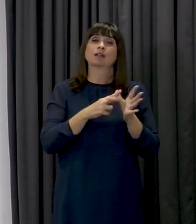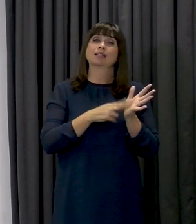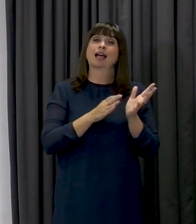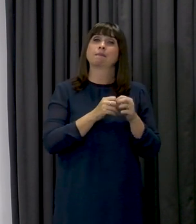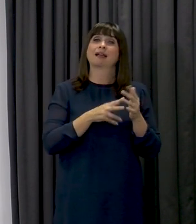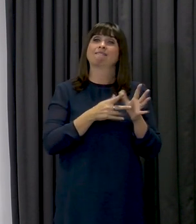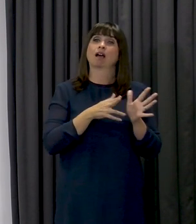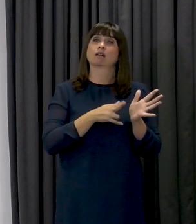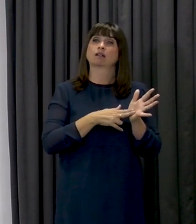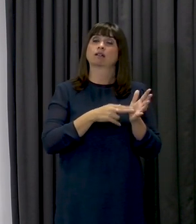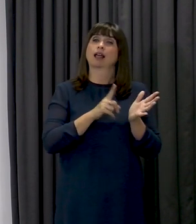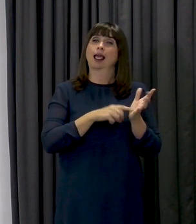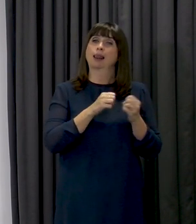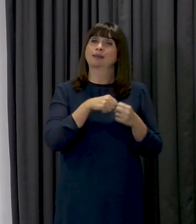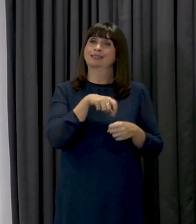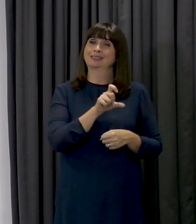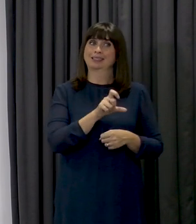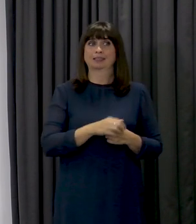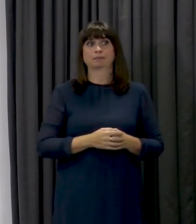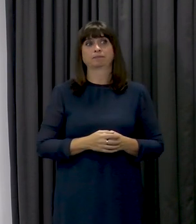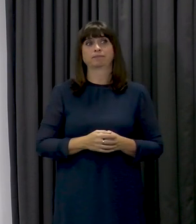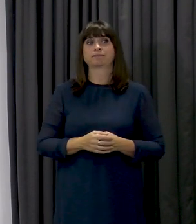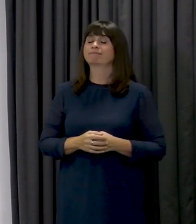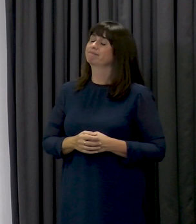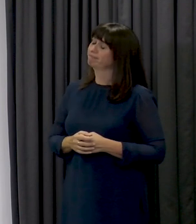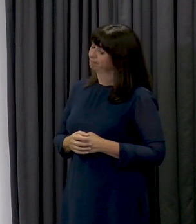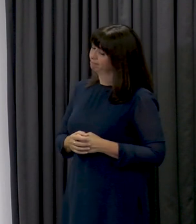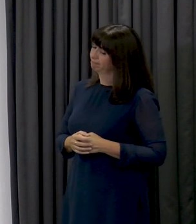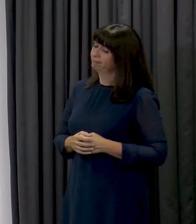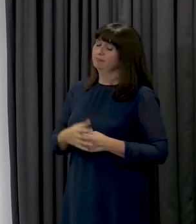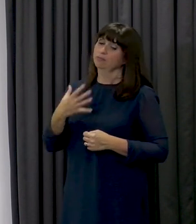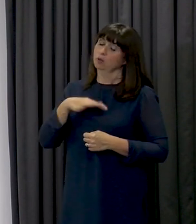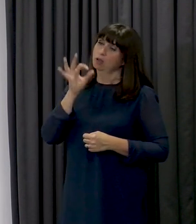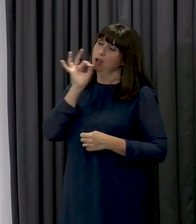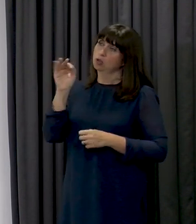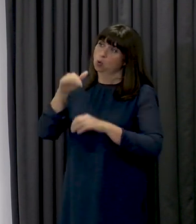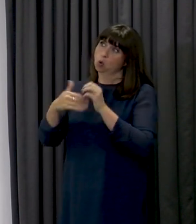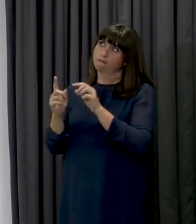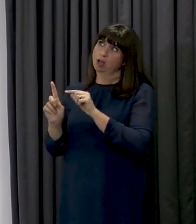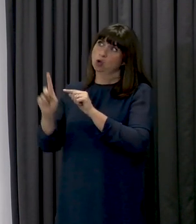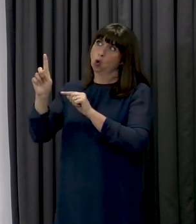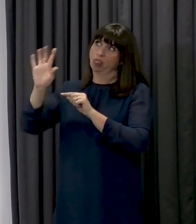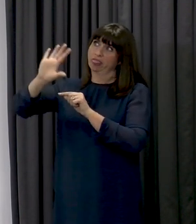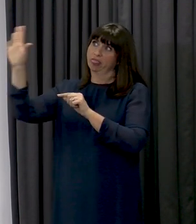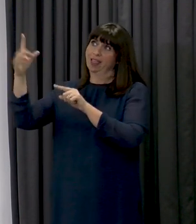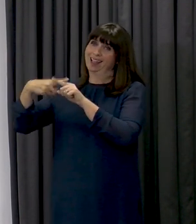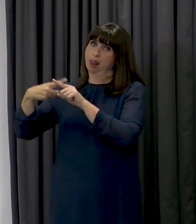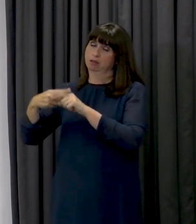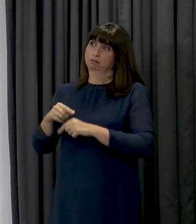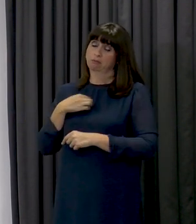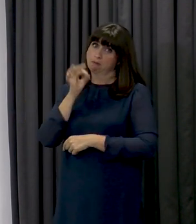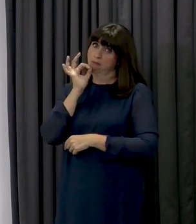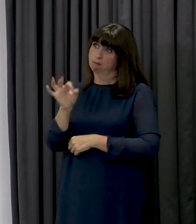at LBC. Thank you, First Minister. Good afternoon. Going back to the situation in the north of England, if you don't mind, are you